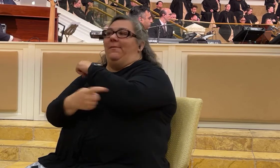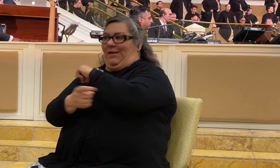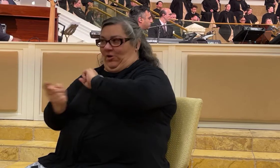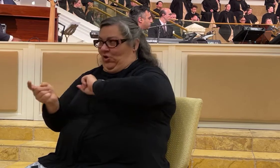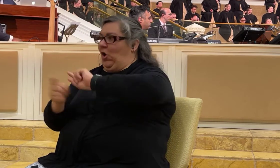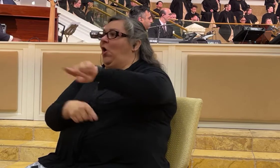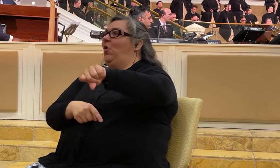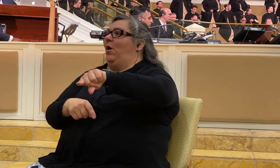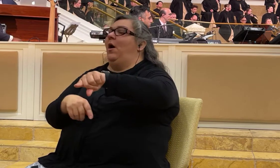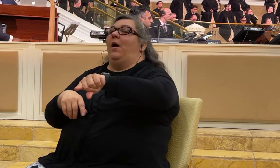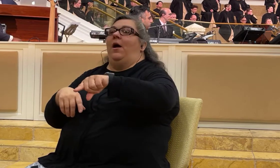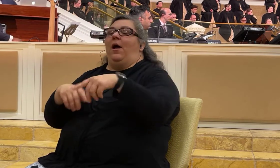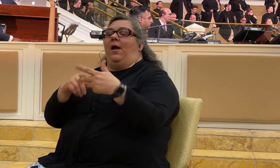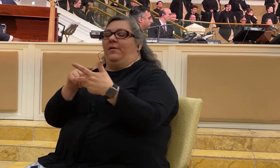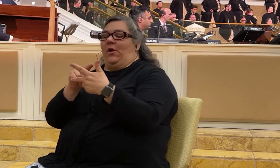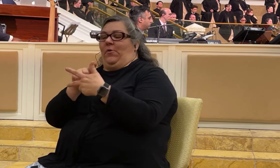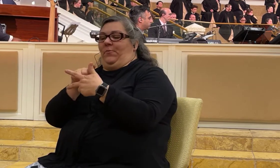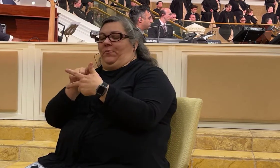week.